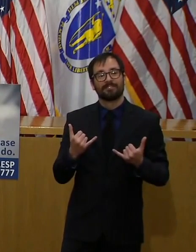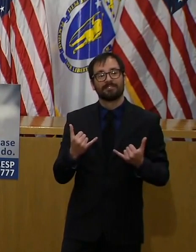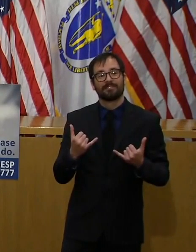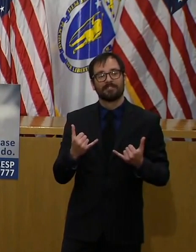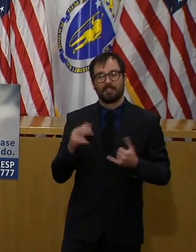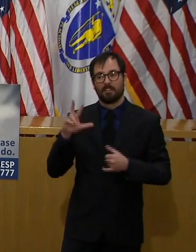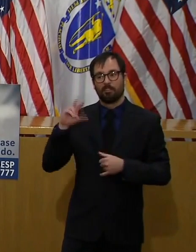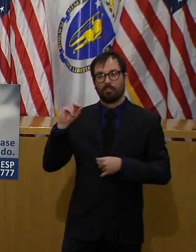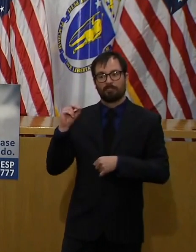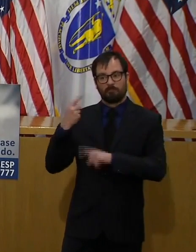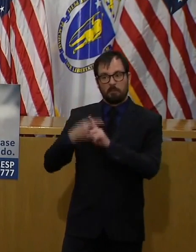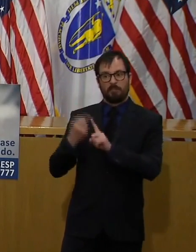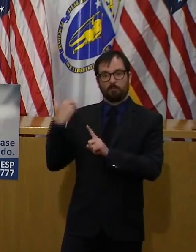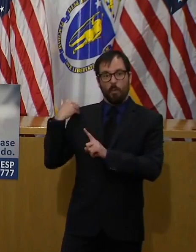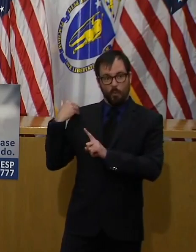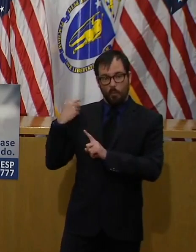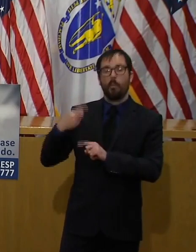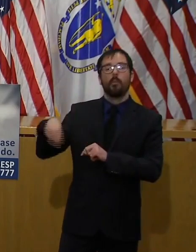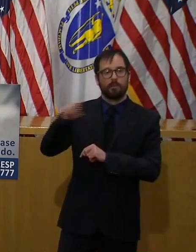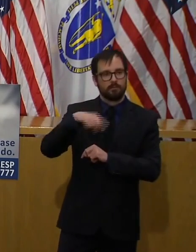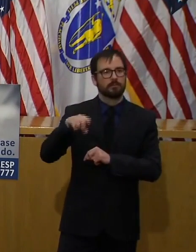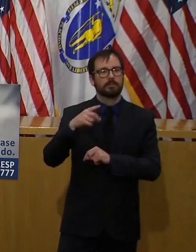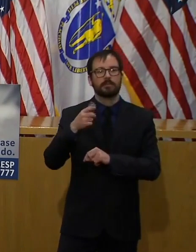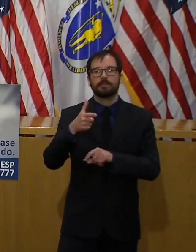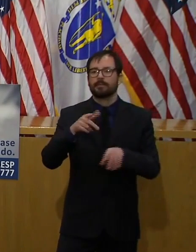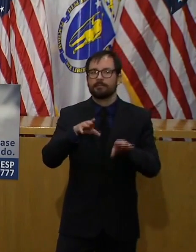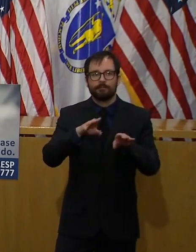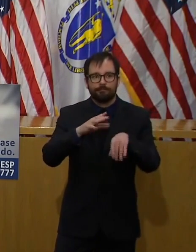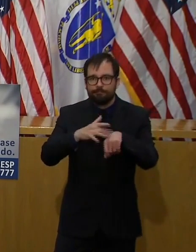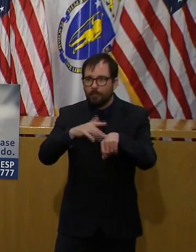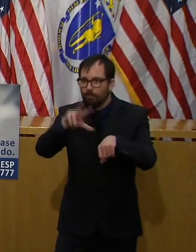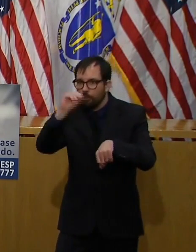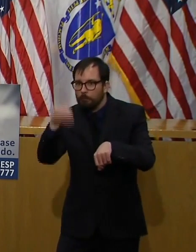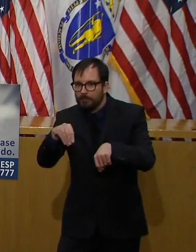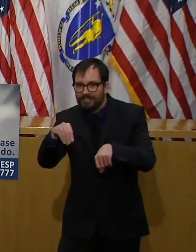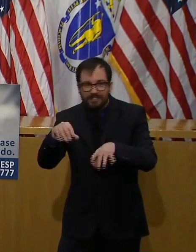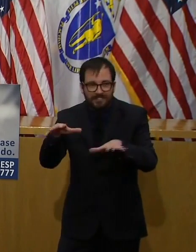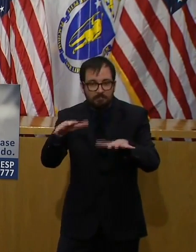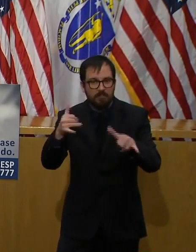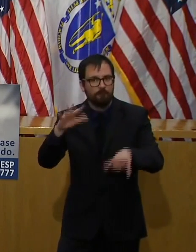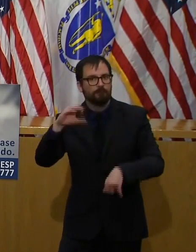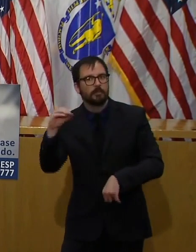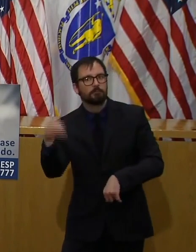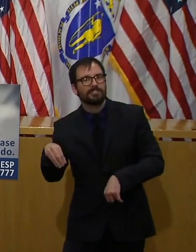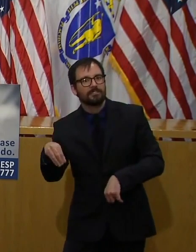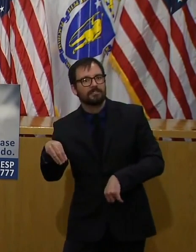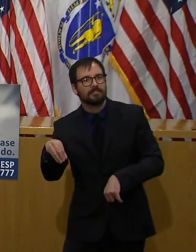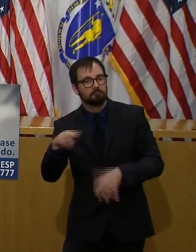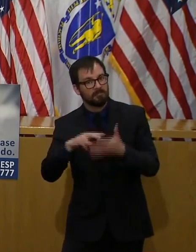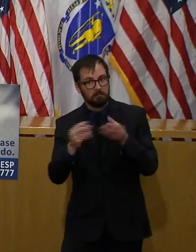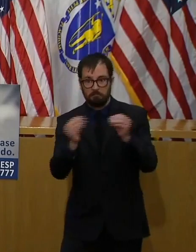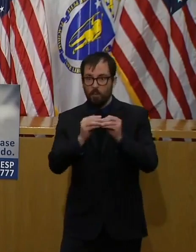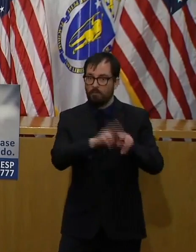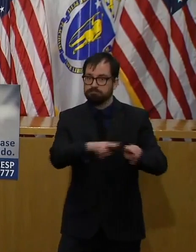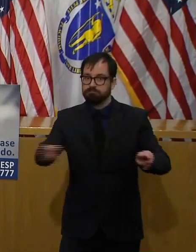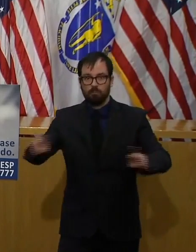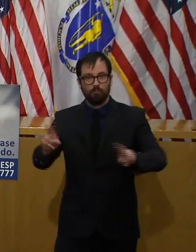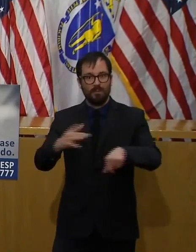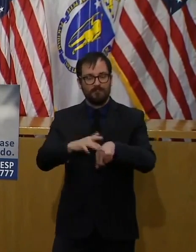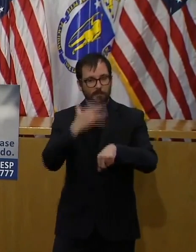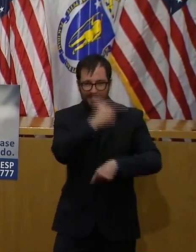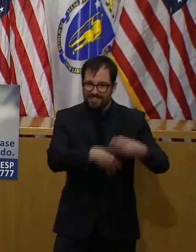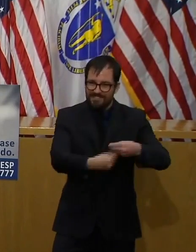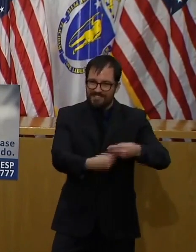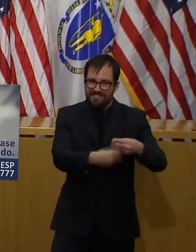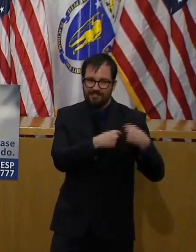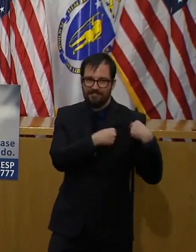how many beds had people in them, how many beds were staffed, how many beds had people actually serving and taking care of people as recently as